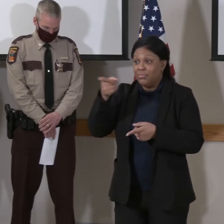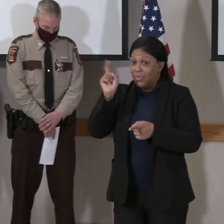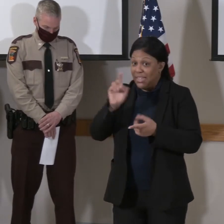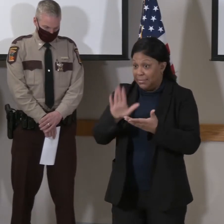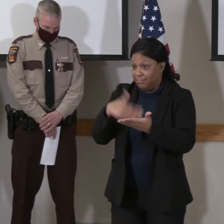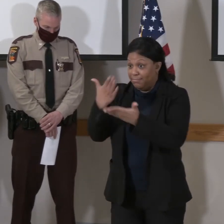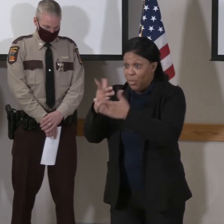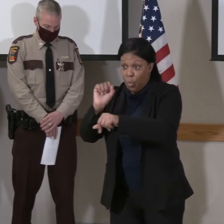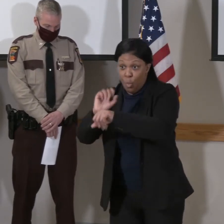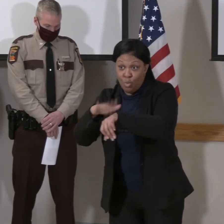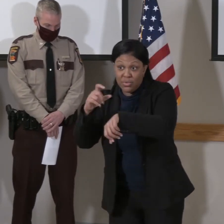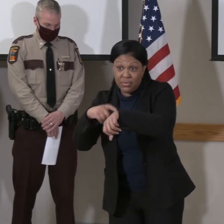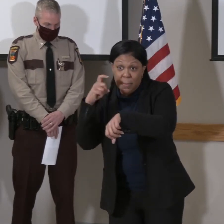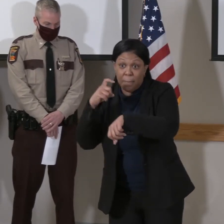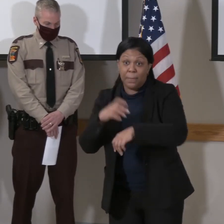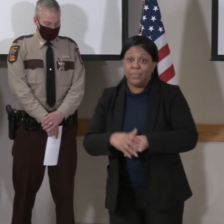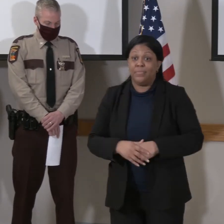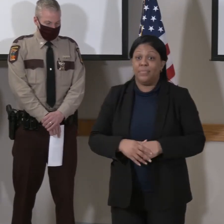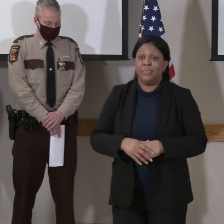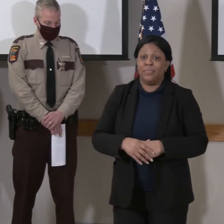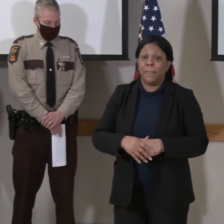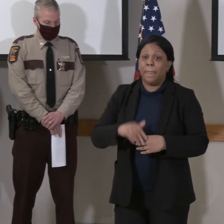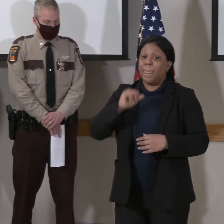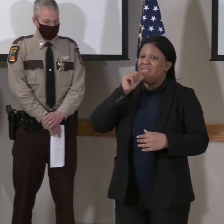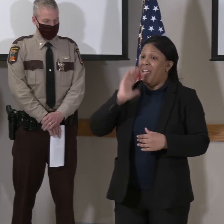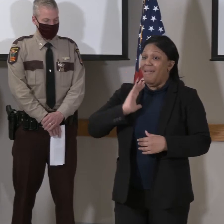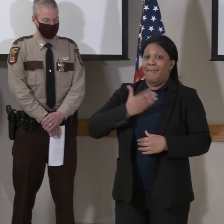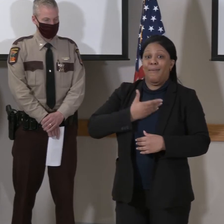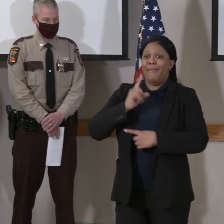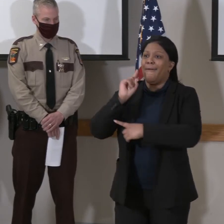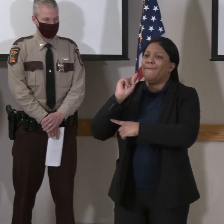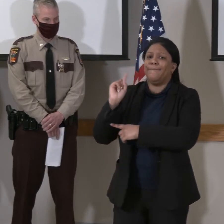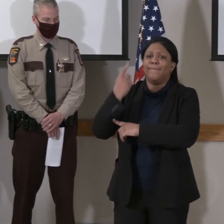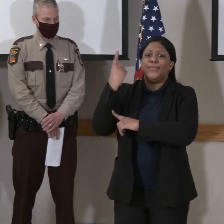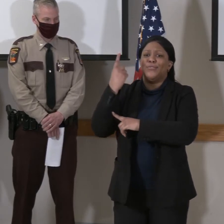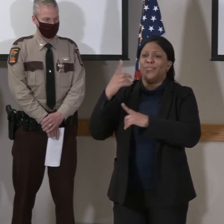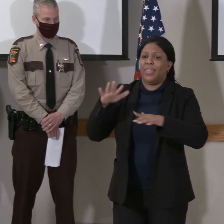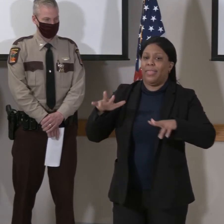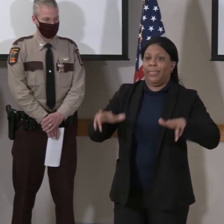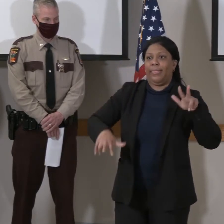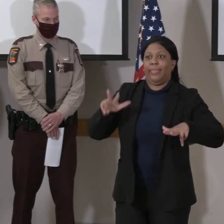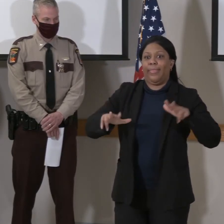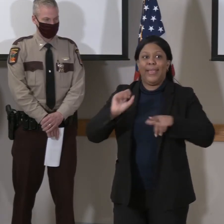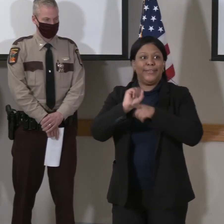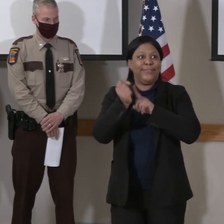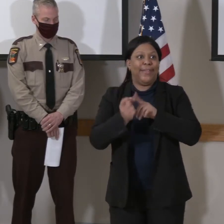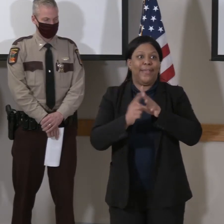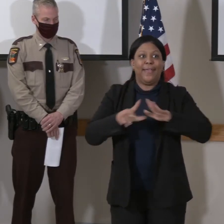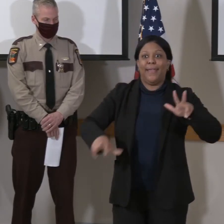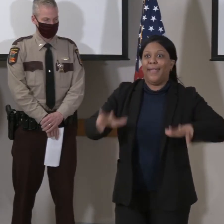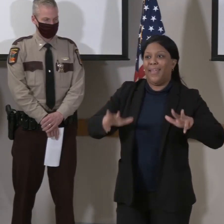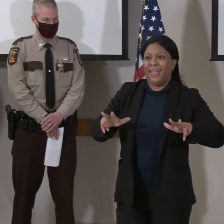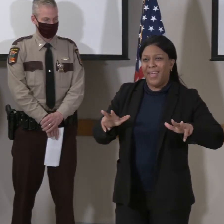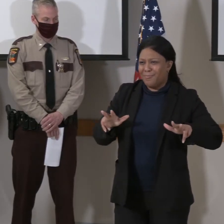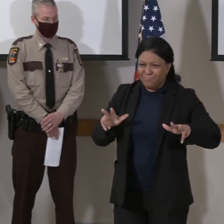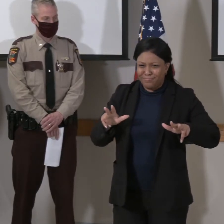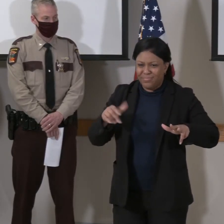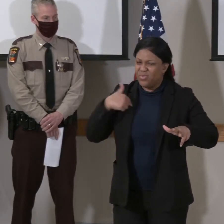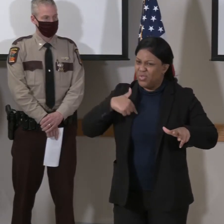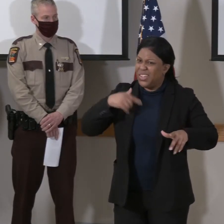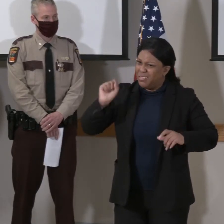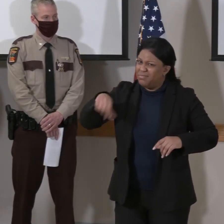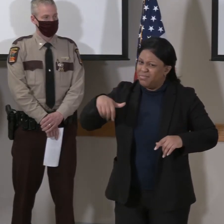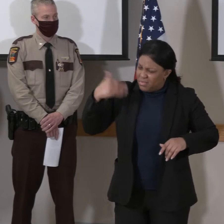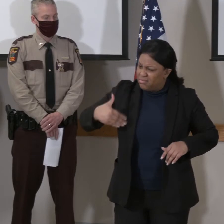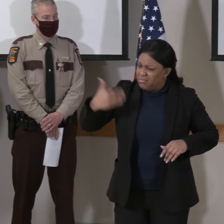not our first rodeo. This partnership was well established, and we've learned from lessons of the past. We have provided transportation